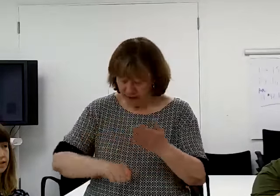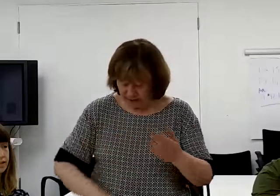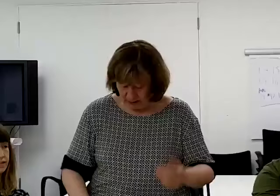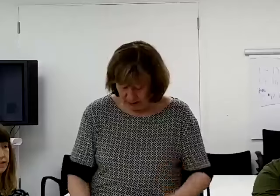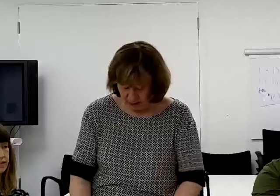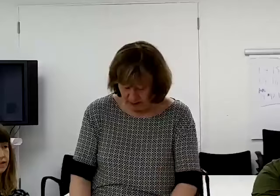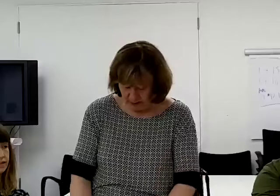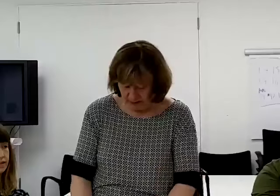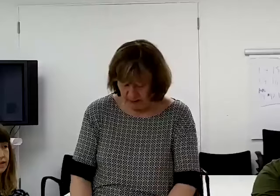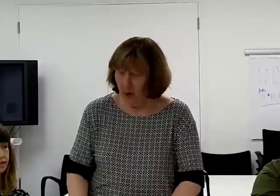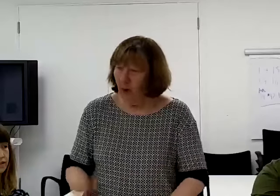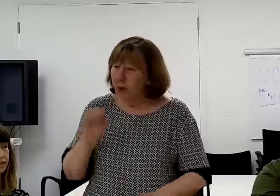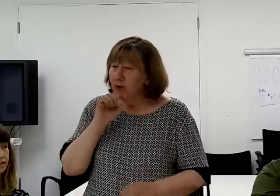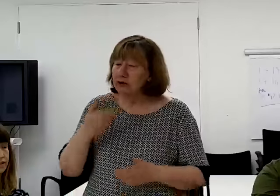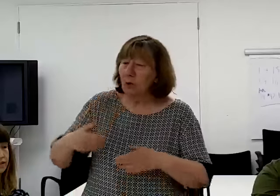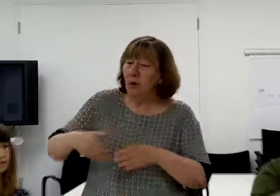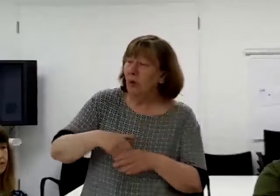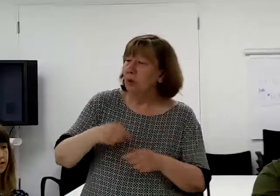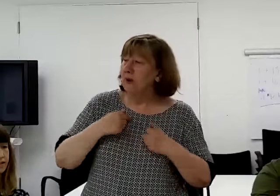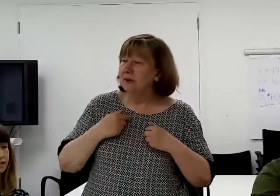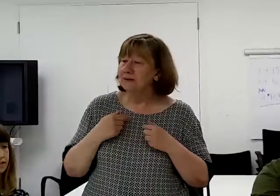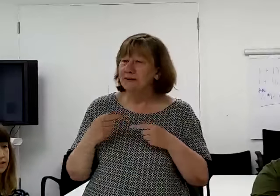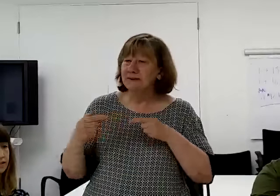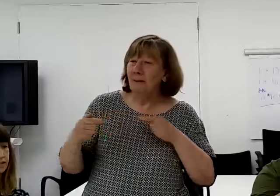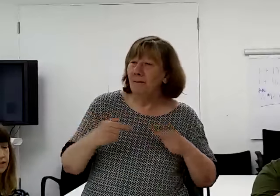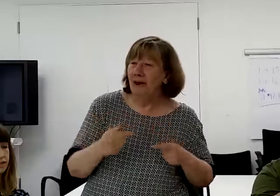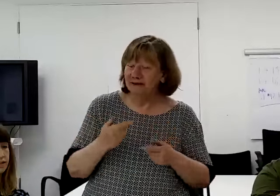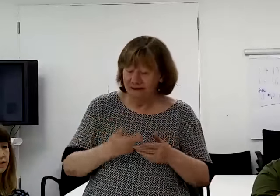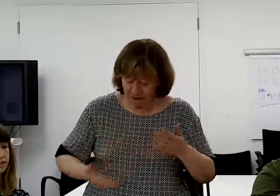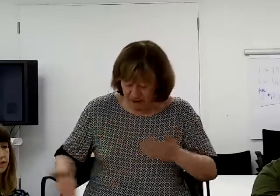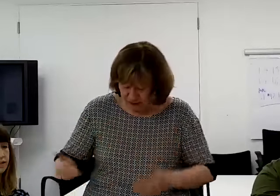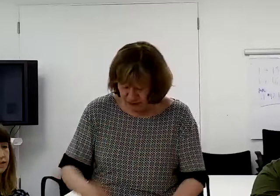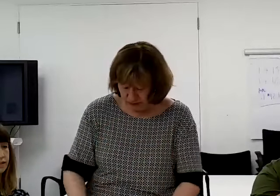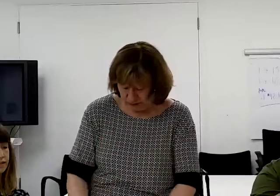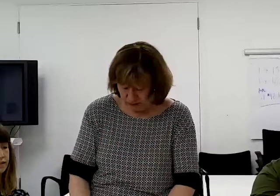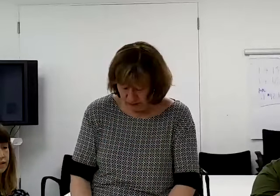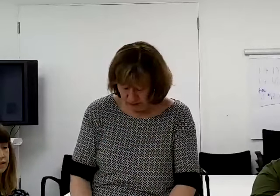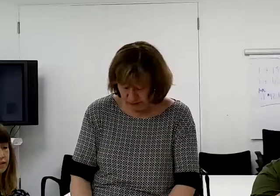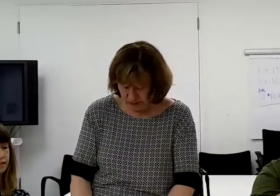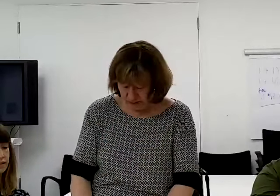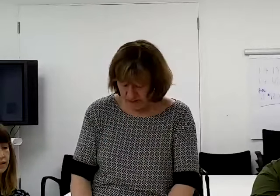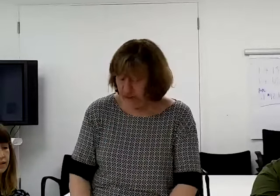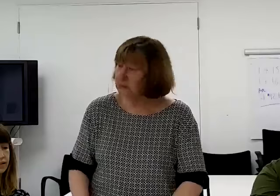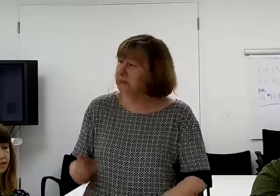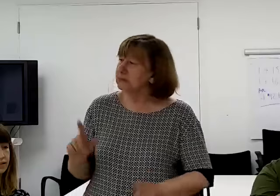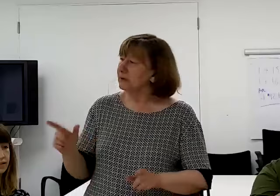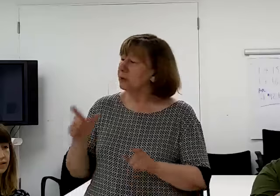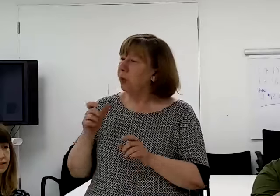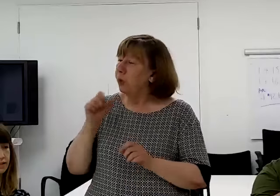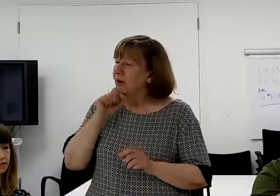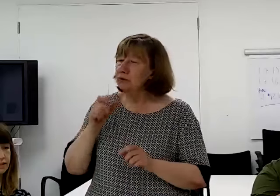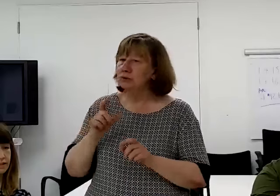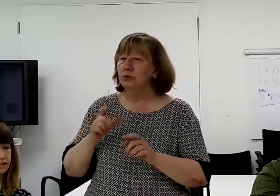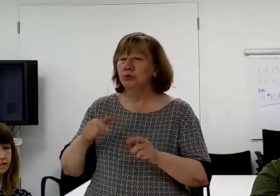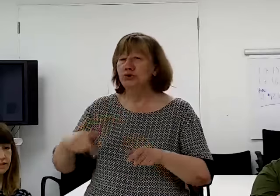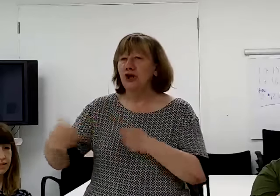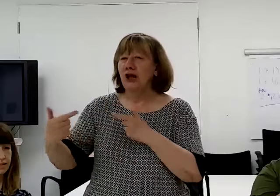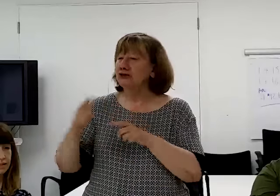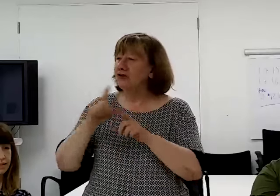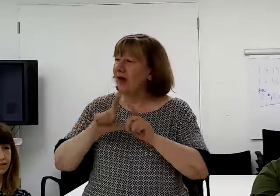He understands our issues and makes sure they're on the agenda. He includes us in debate and discussion.